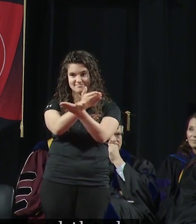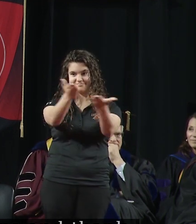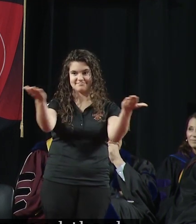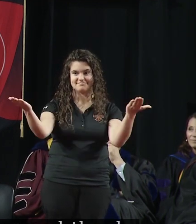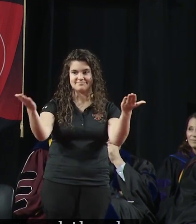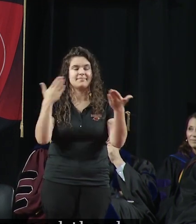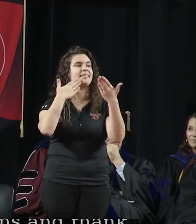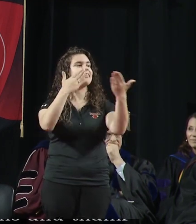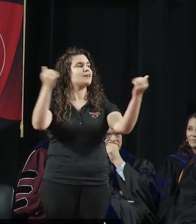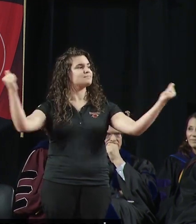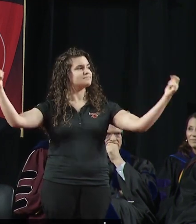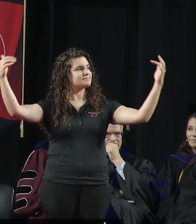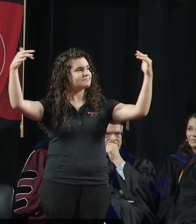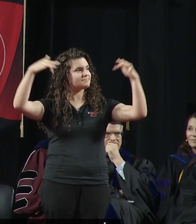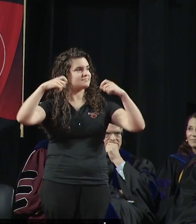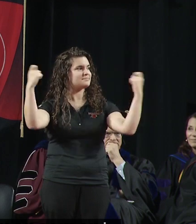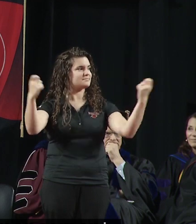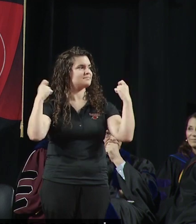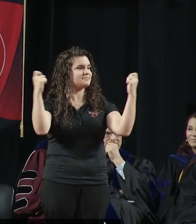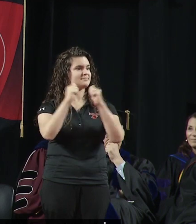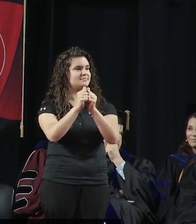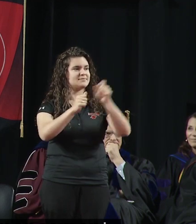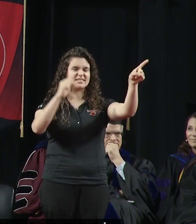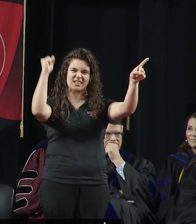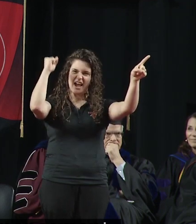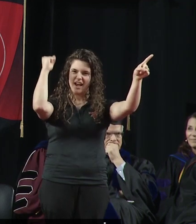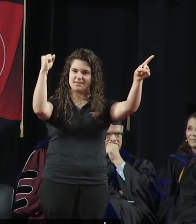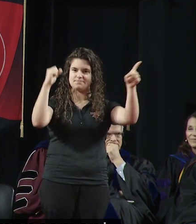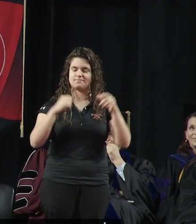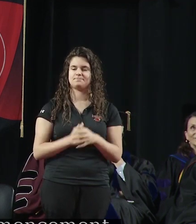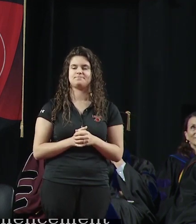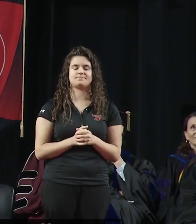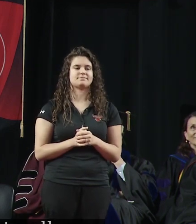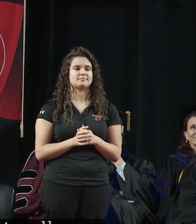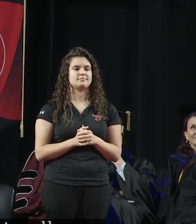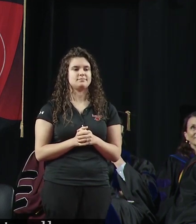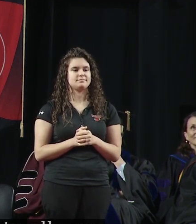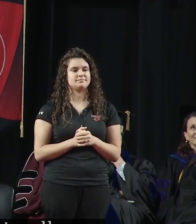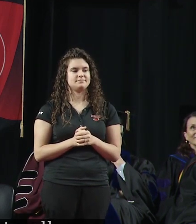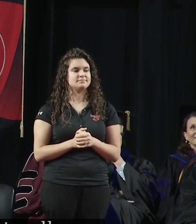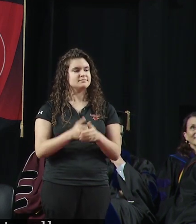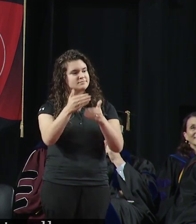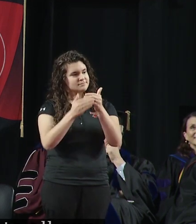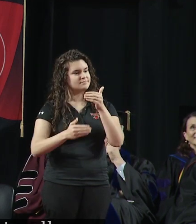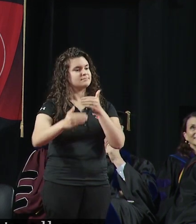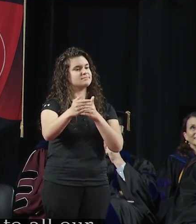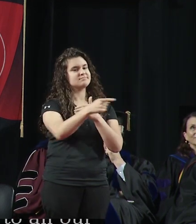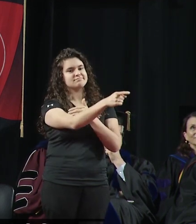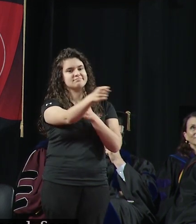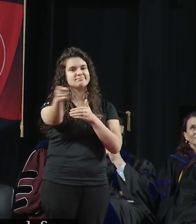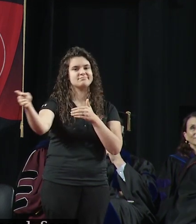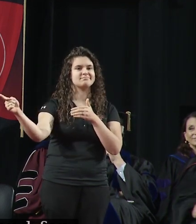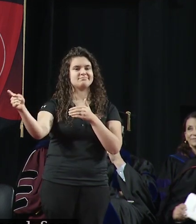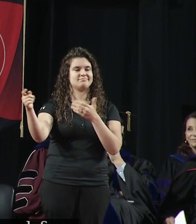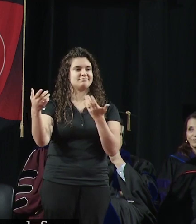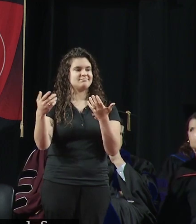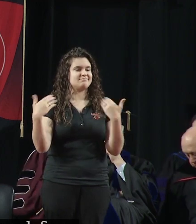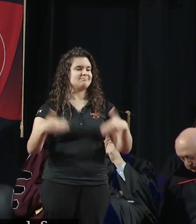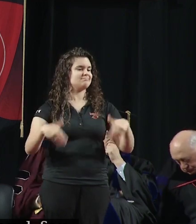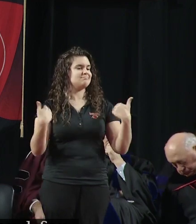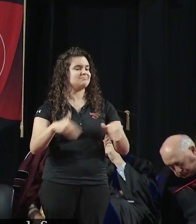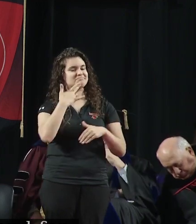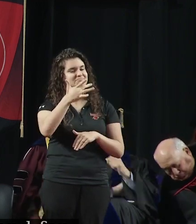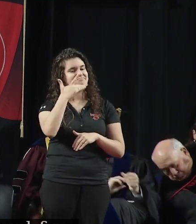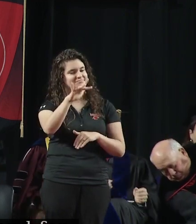for sharing commencement with us. Best wishes to all our graduates. Please stand for Lamar's